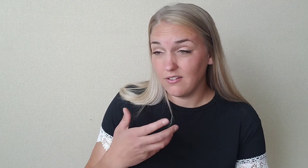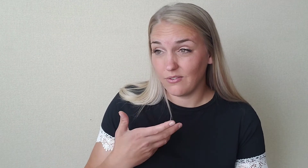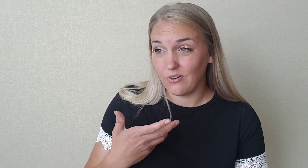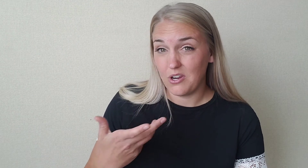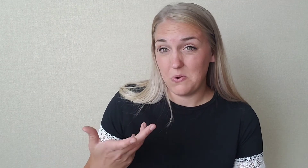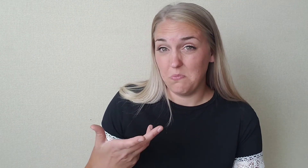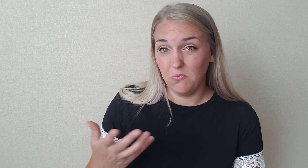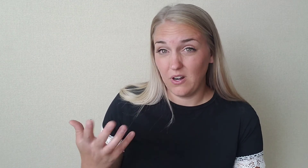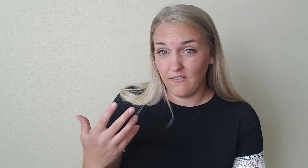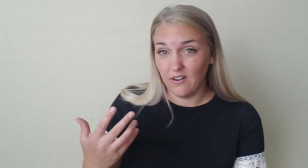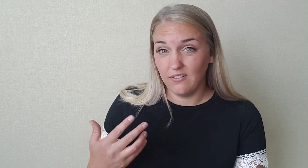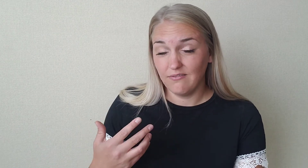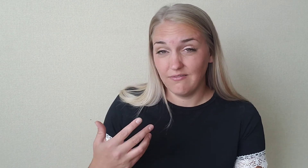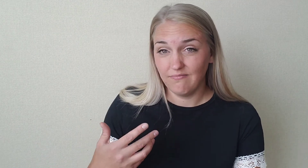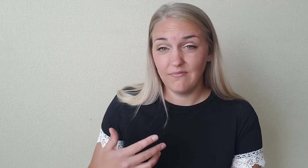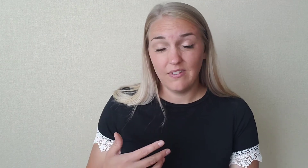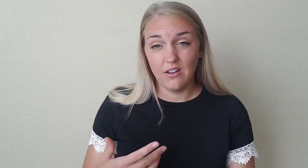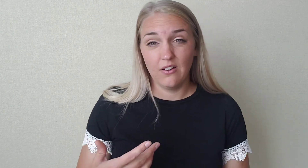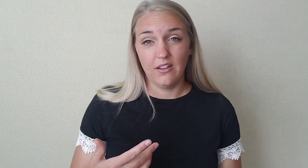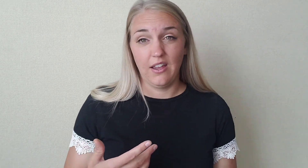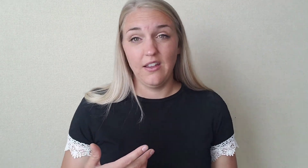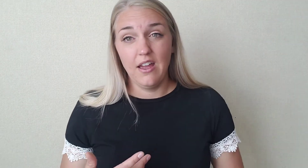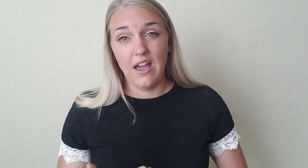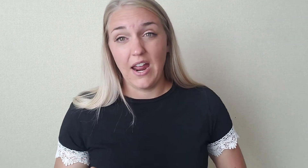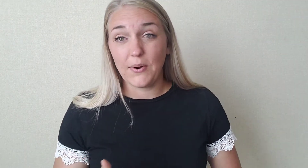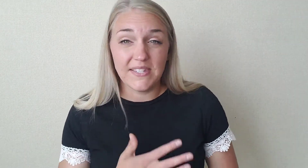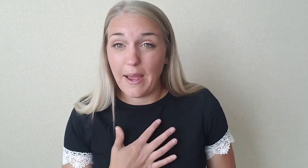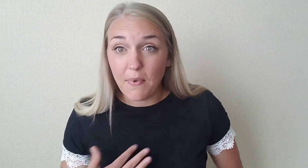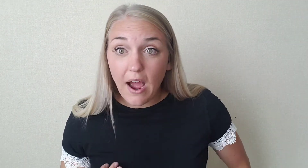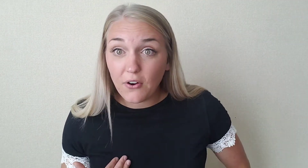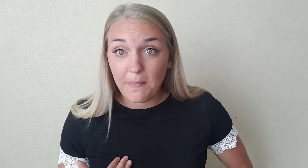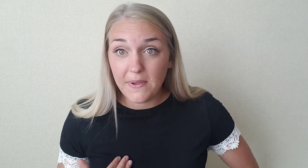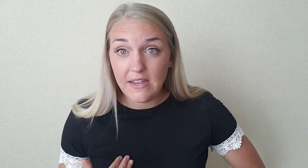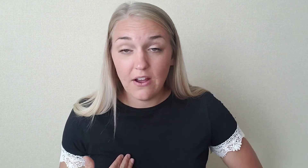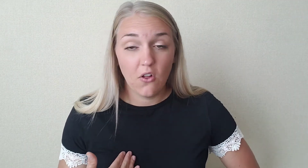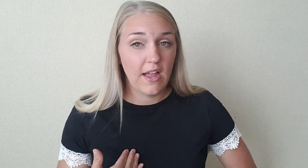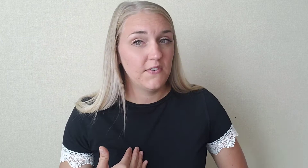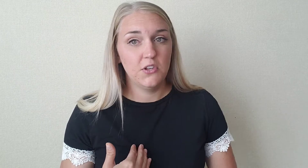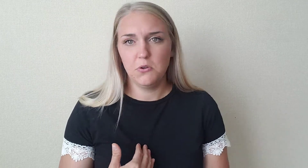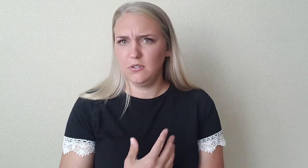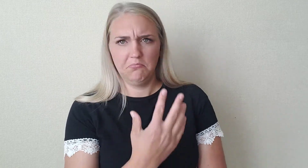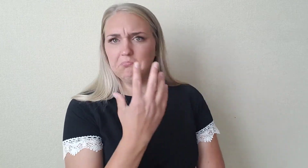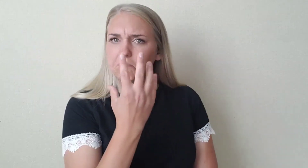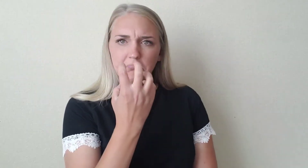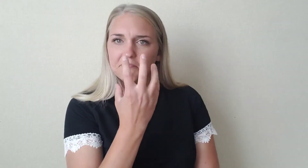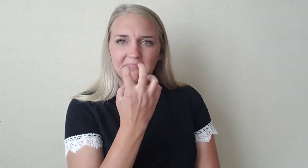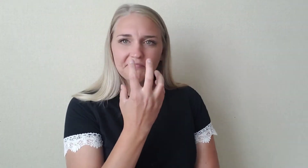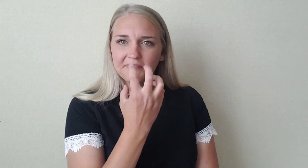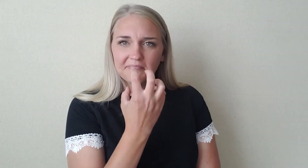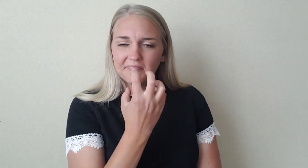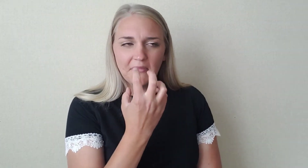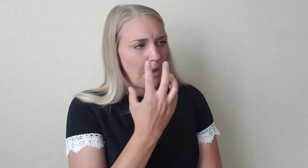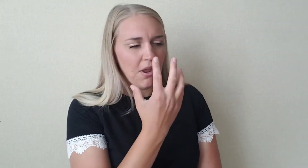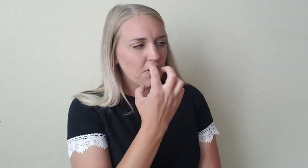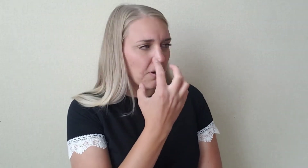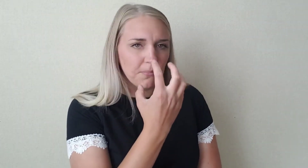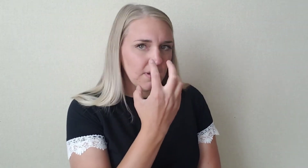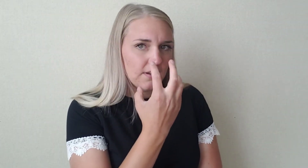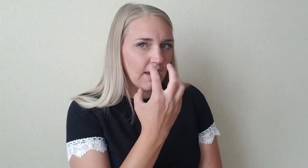or are you whatever, okay? And I want to say I'm not grumpy. All I have to do is, I'm not grumpy, okay?